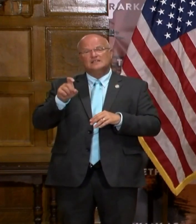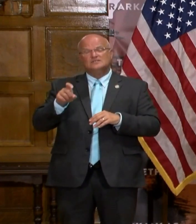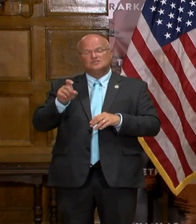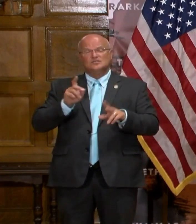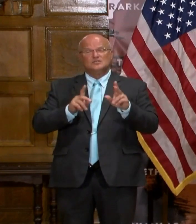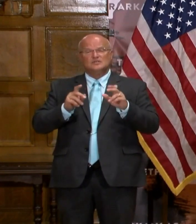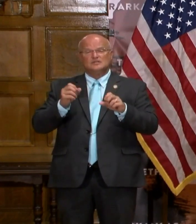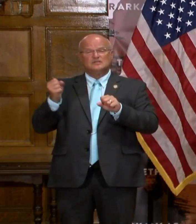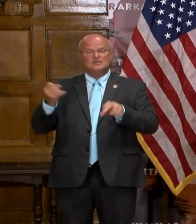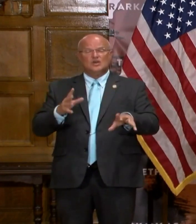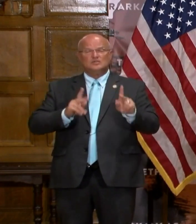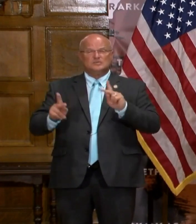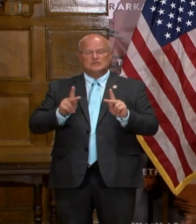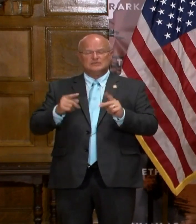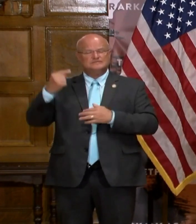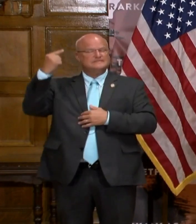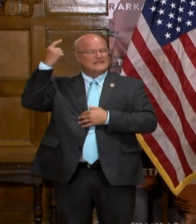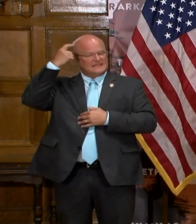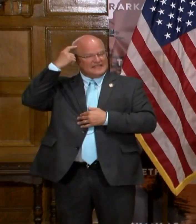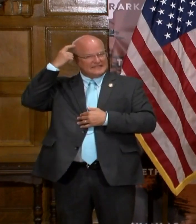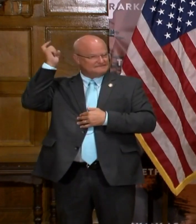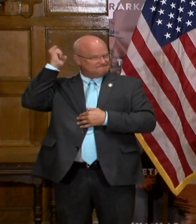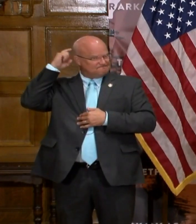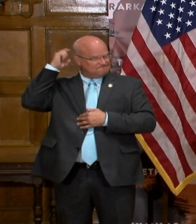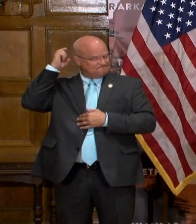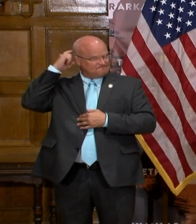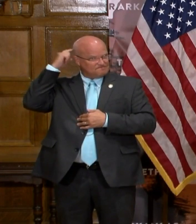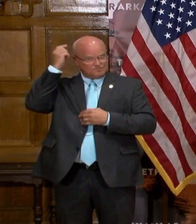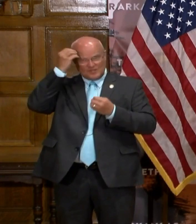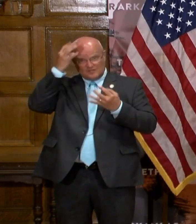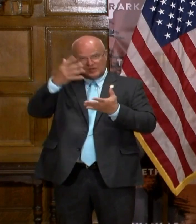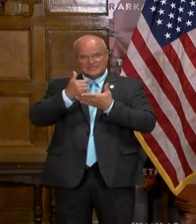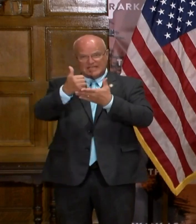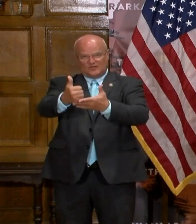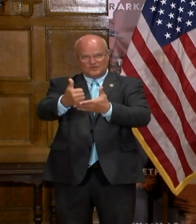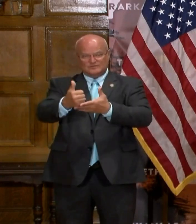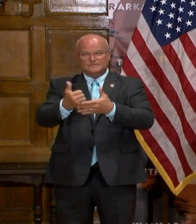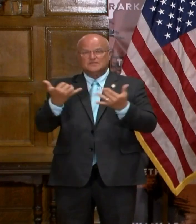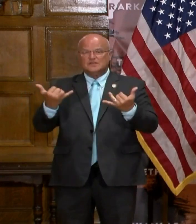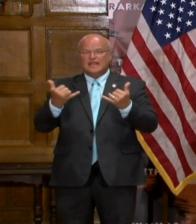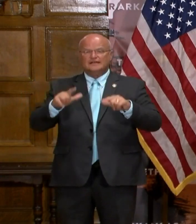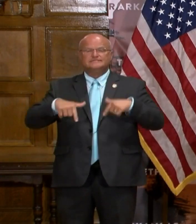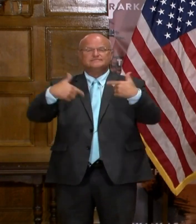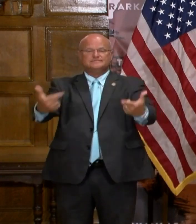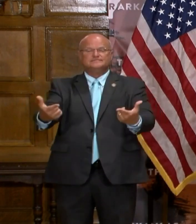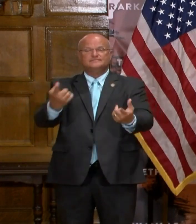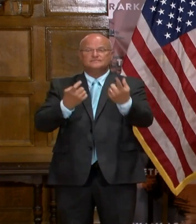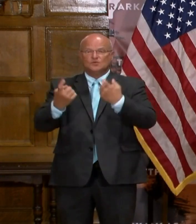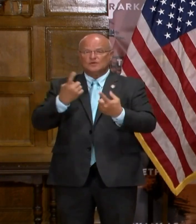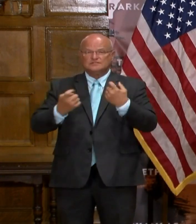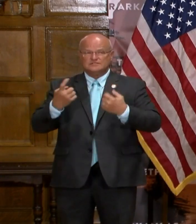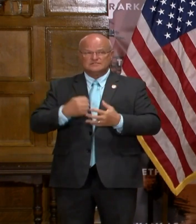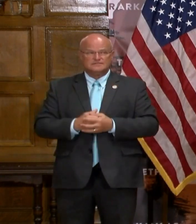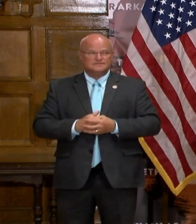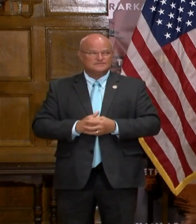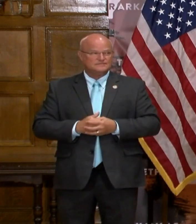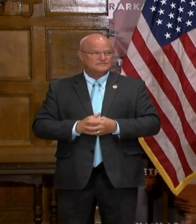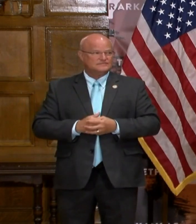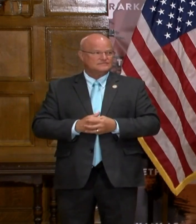cause everybody to be more mindful and should be information that should be helpful to them. With that, we'll take any questions.